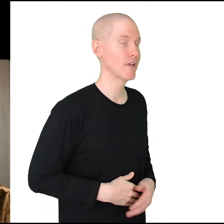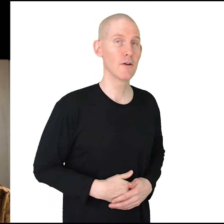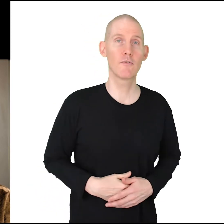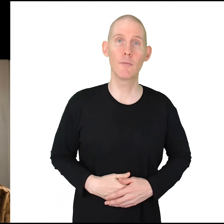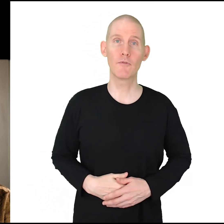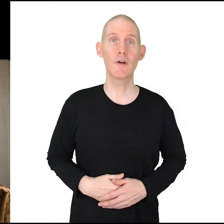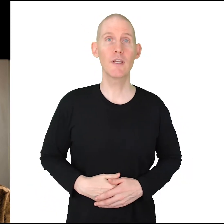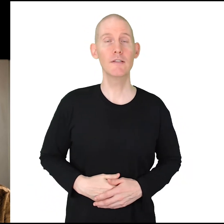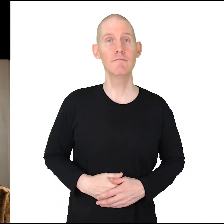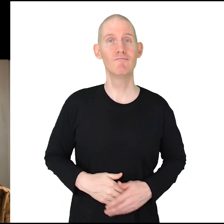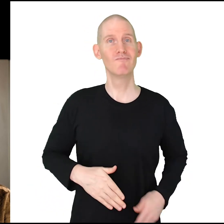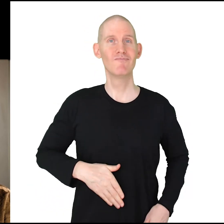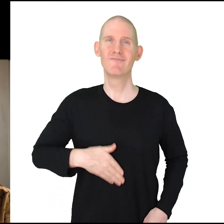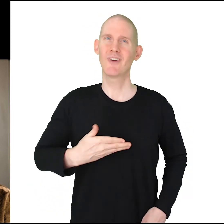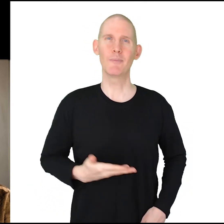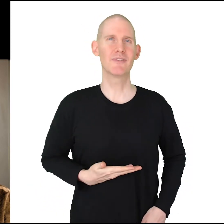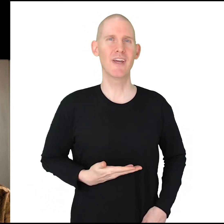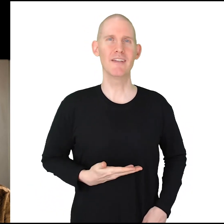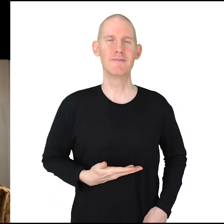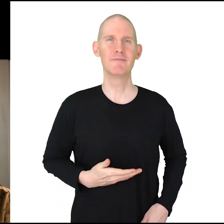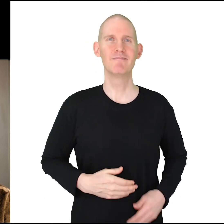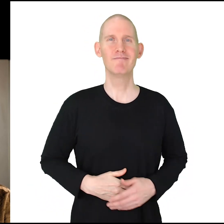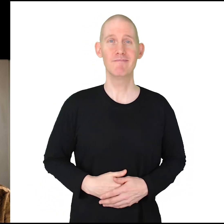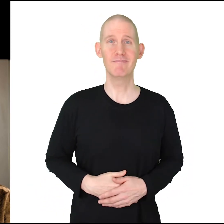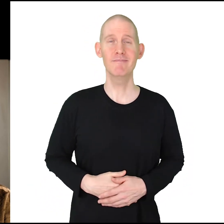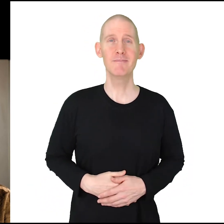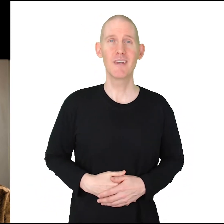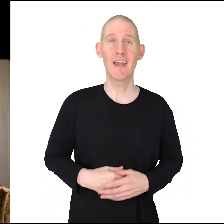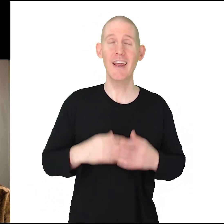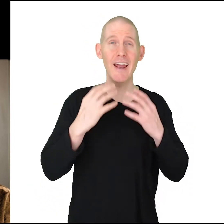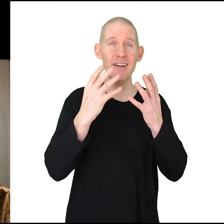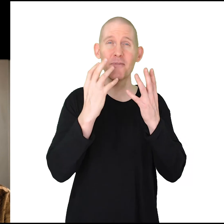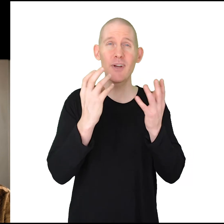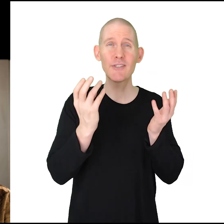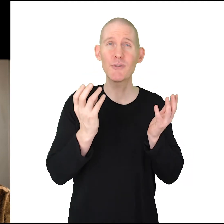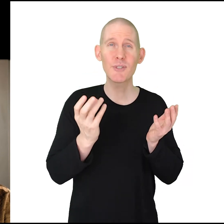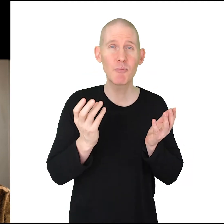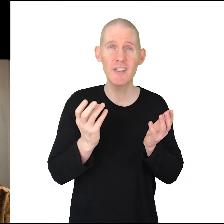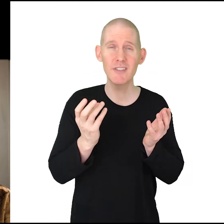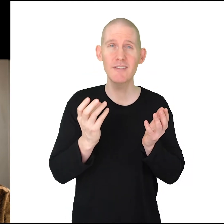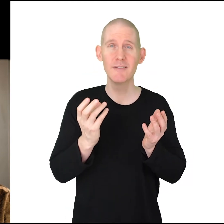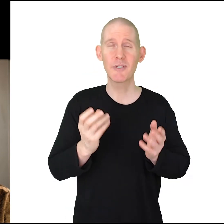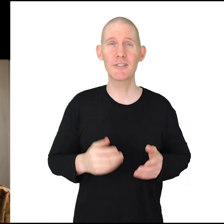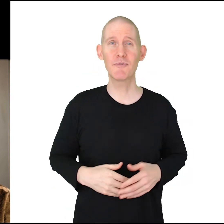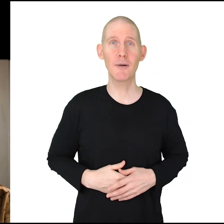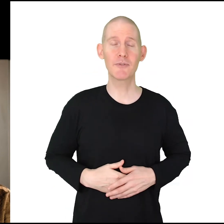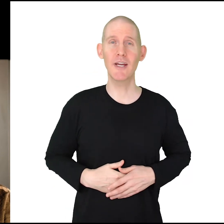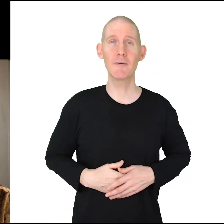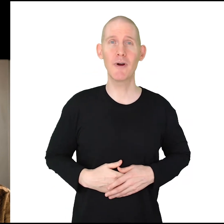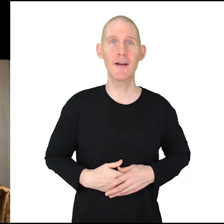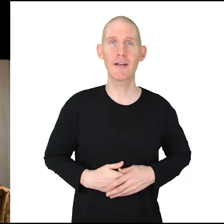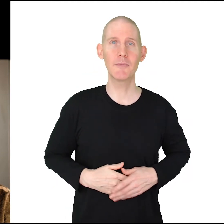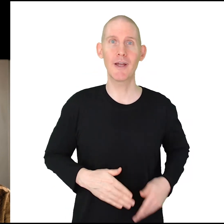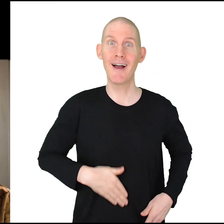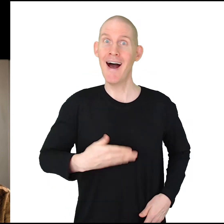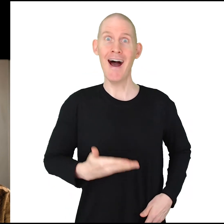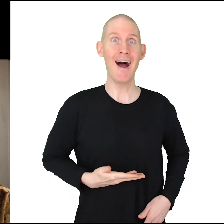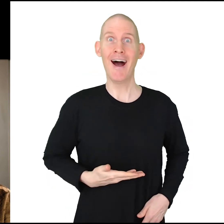From the front again. Upset. And add in a facial expression, because if you're upset, you're probably not going to be like,